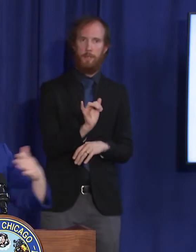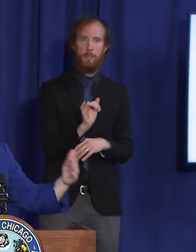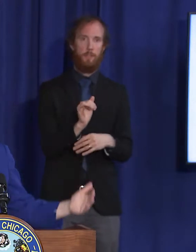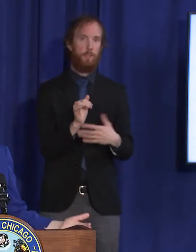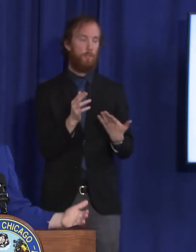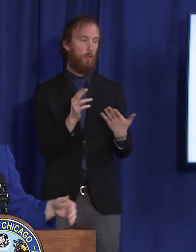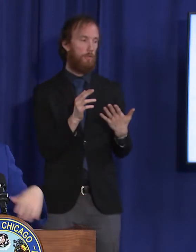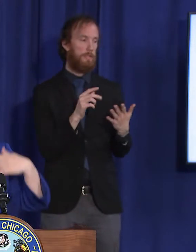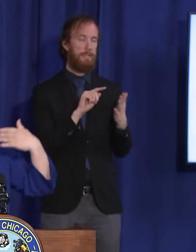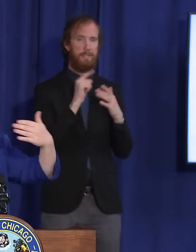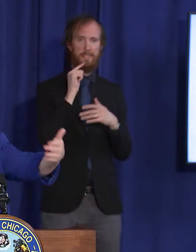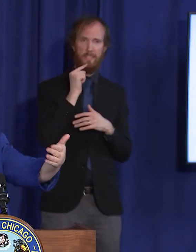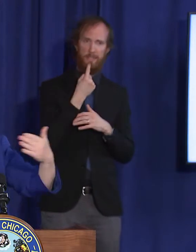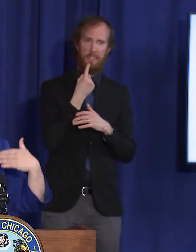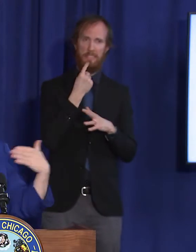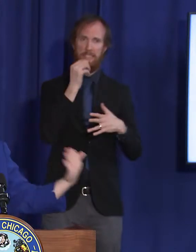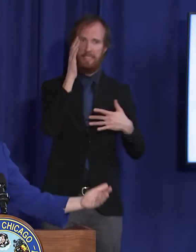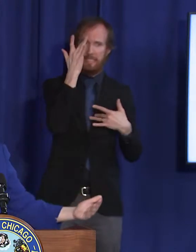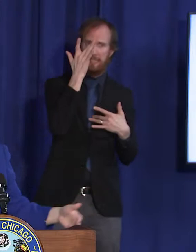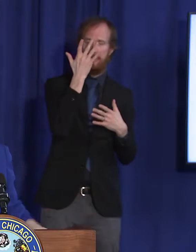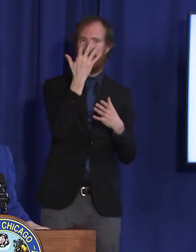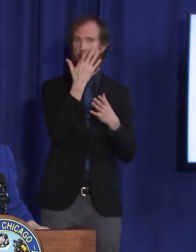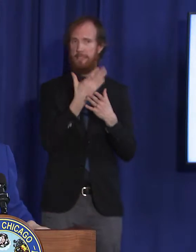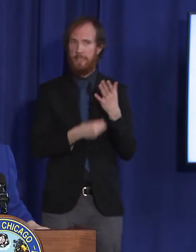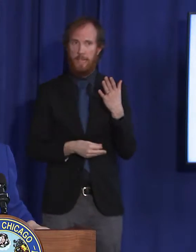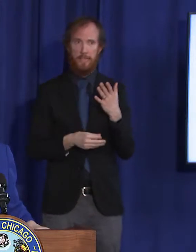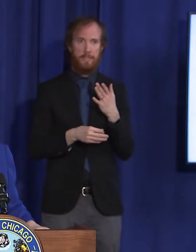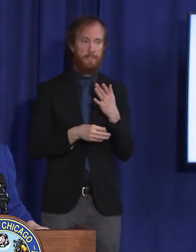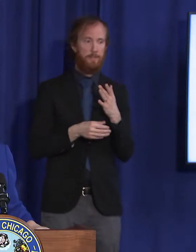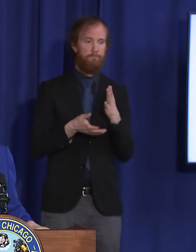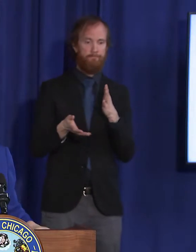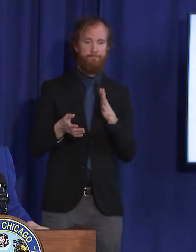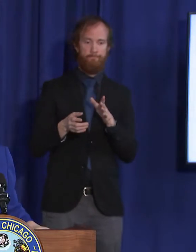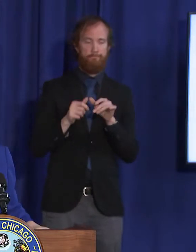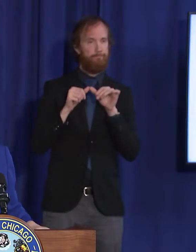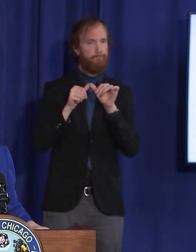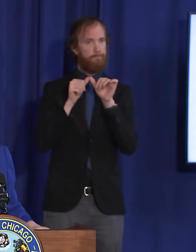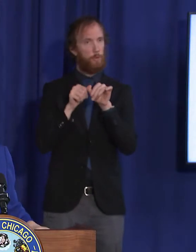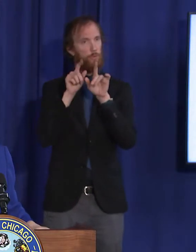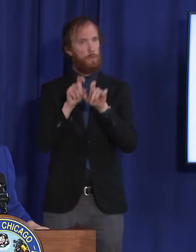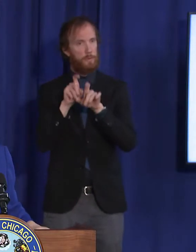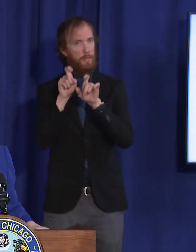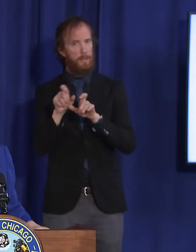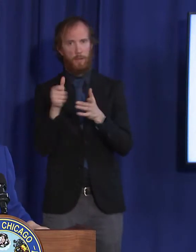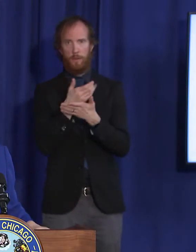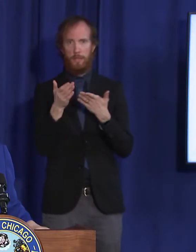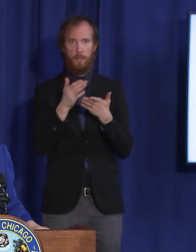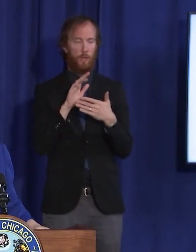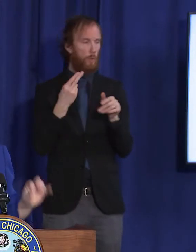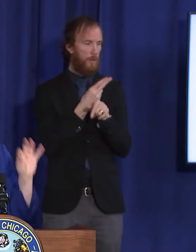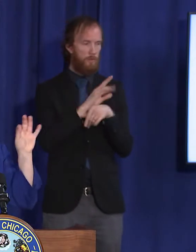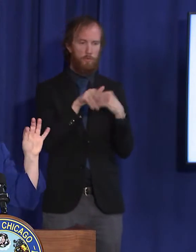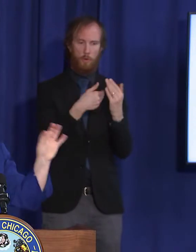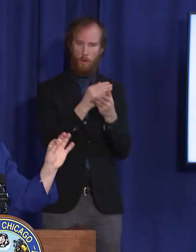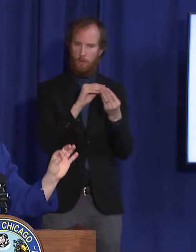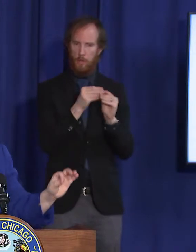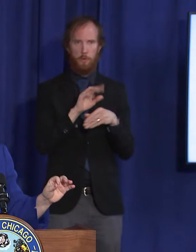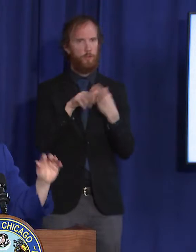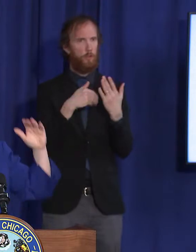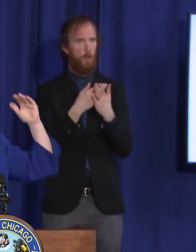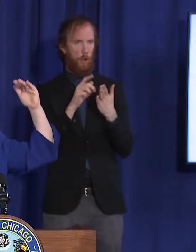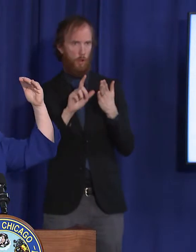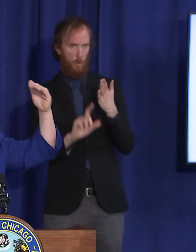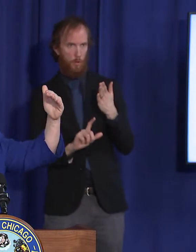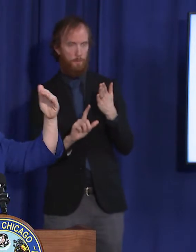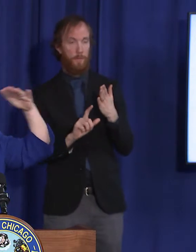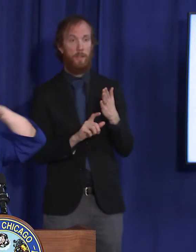severe outcomes, routine testing, surveillance, et cetera, all of those indicators are good and very low. So then the true numbers are